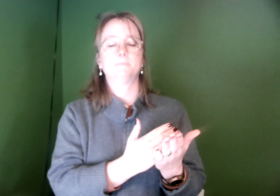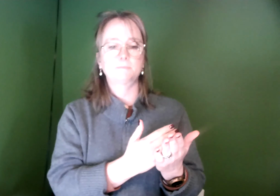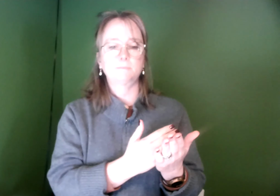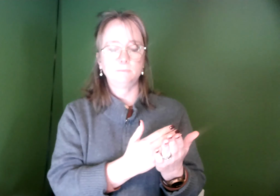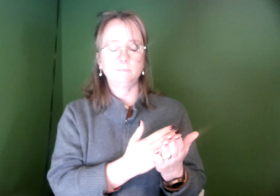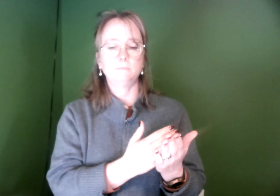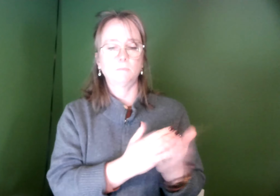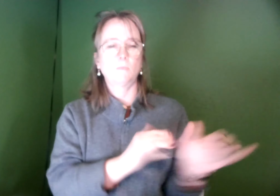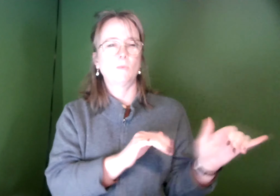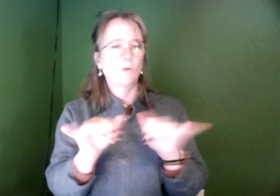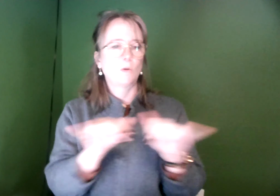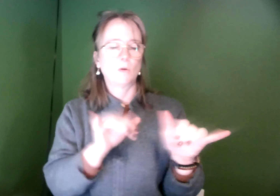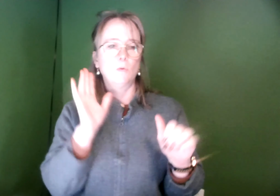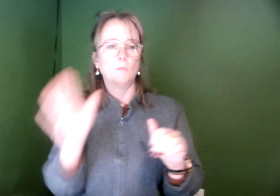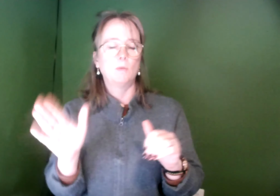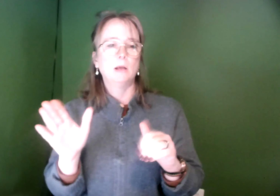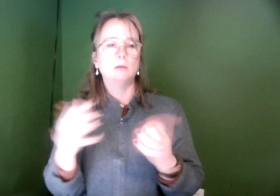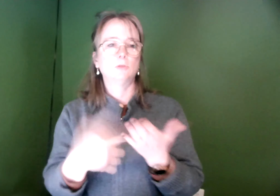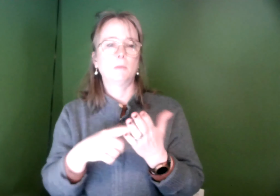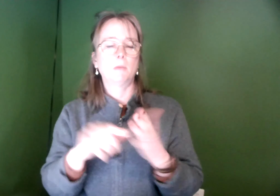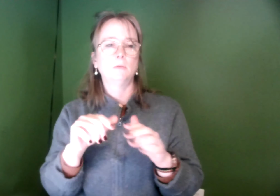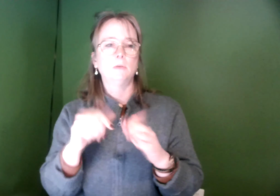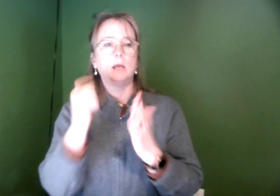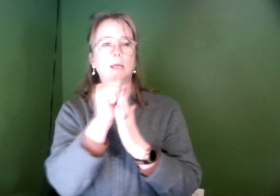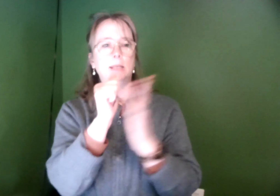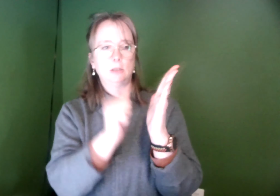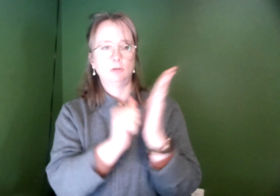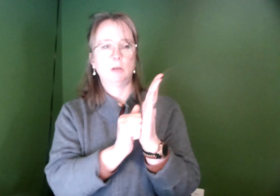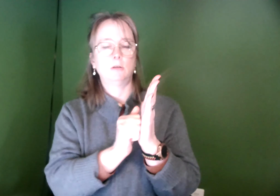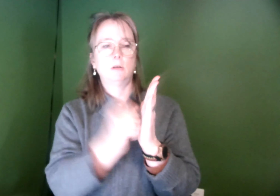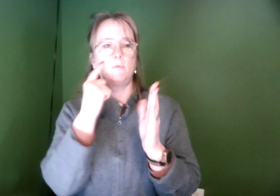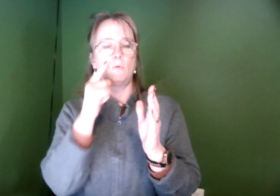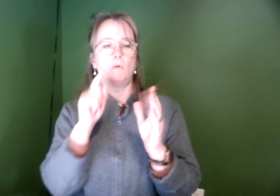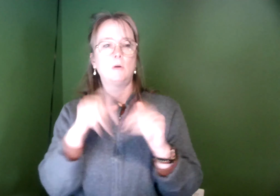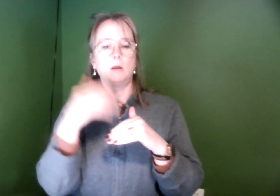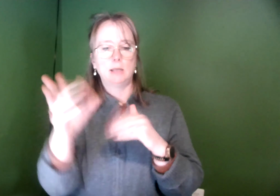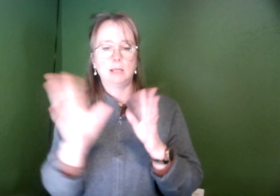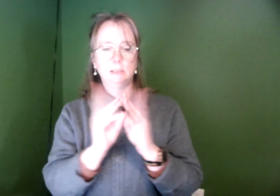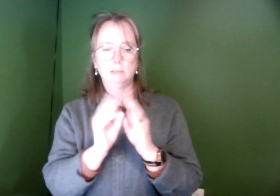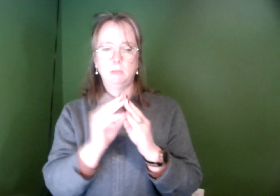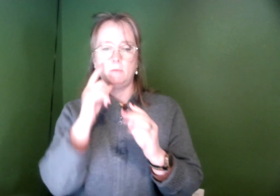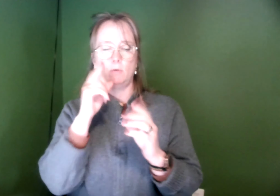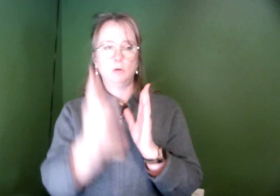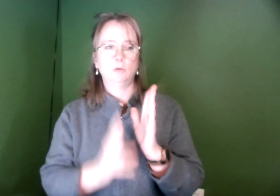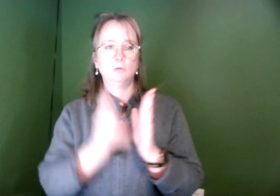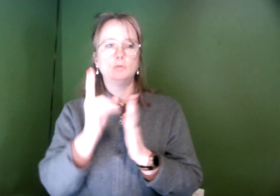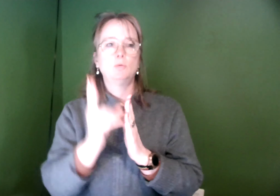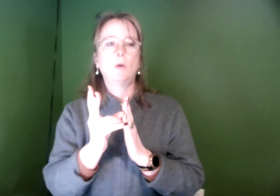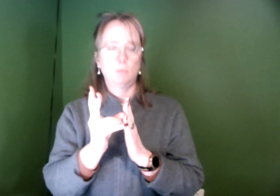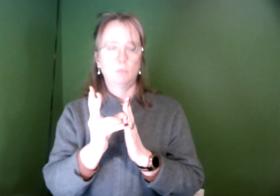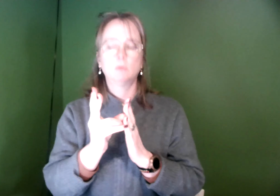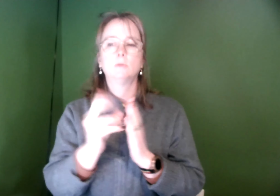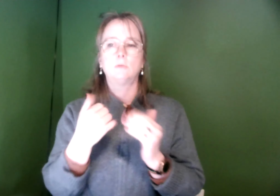We'll also work on an agenda for our next 2 hours together. I know that we received an invite to those next